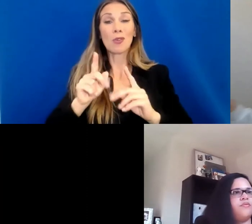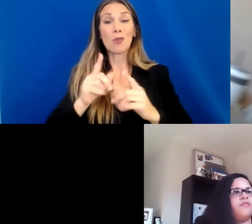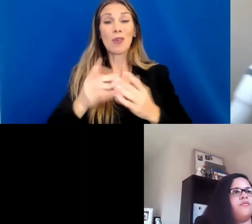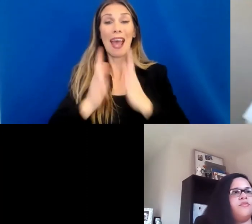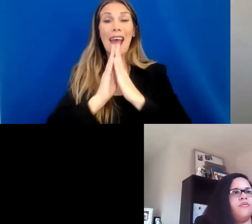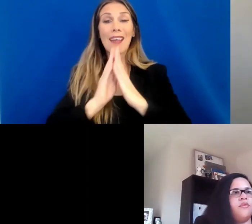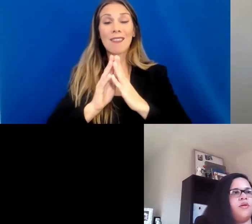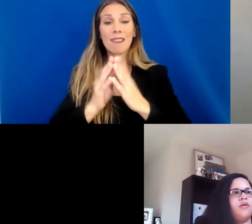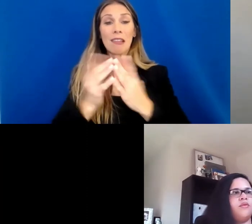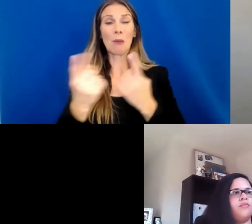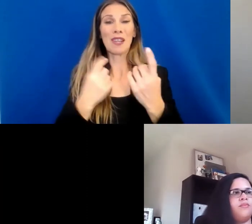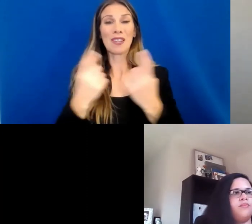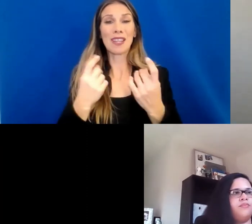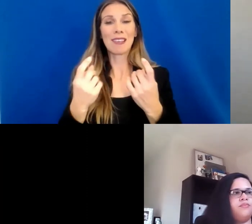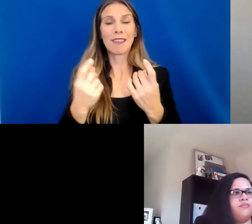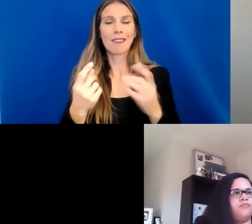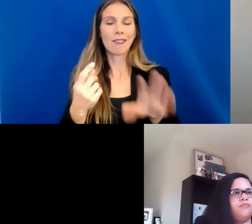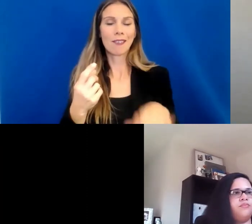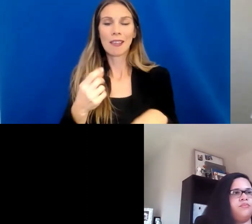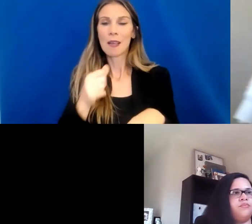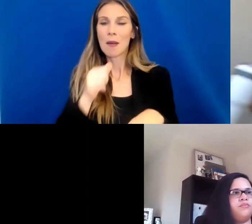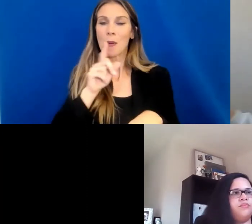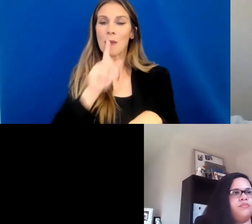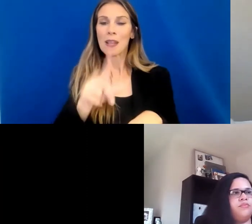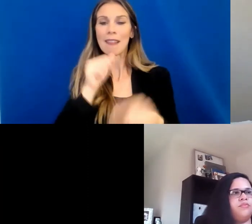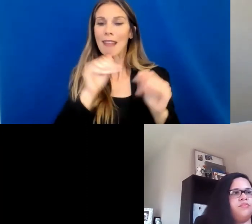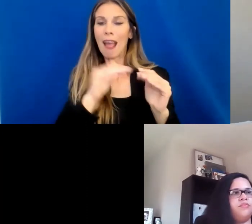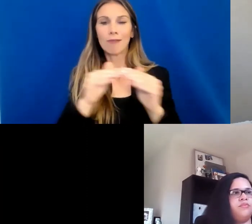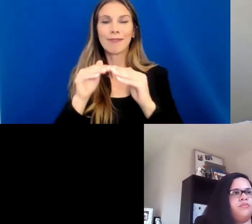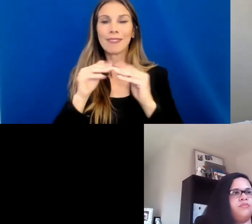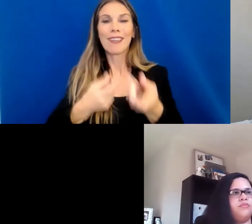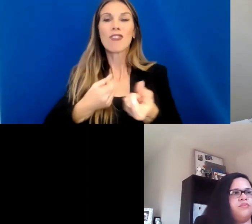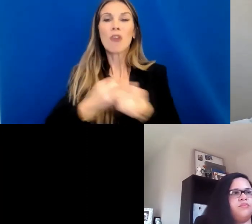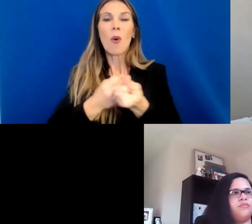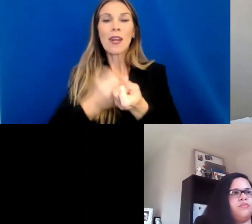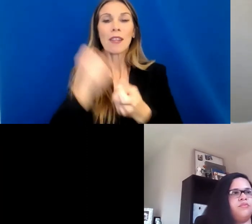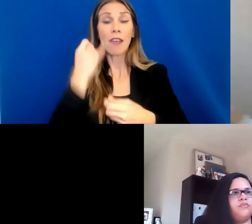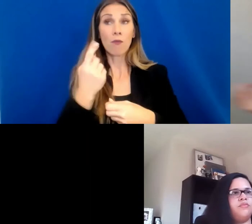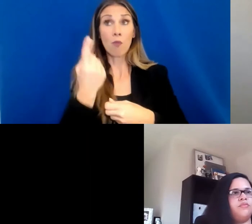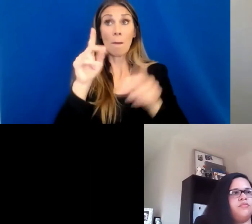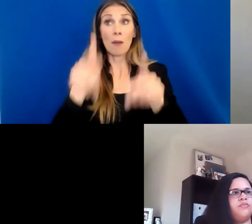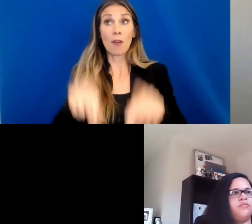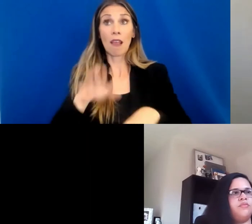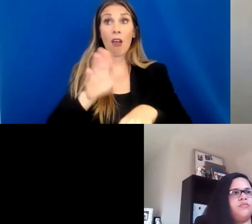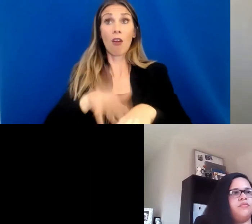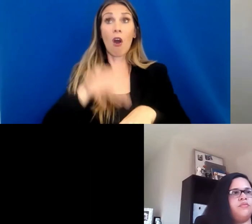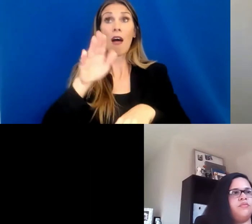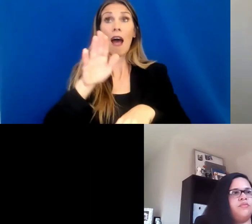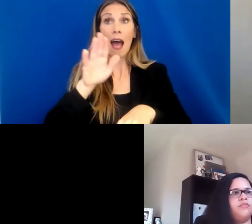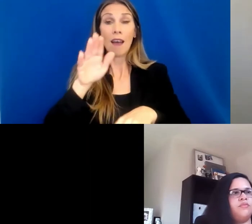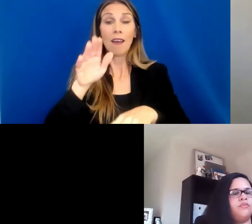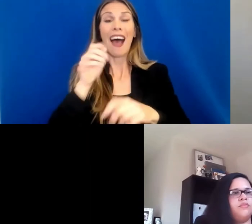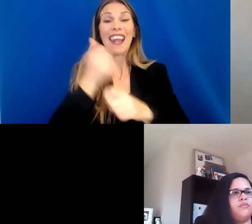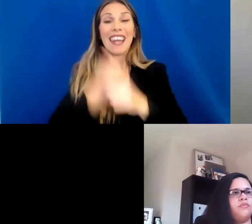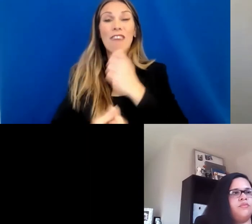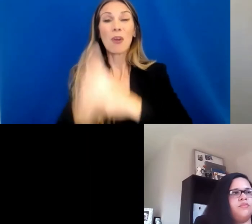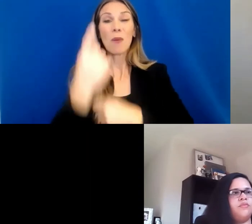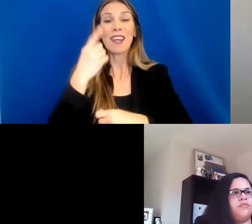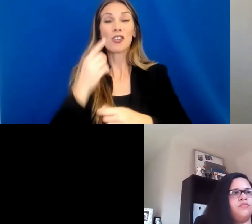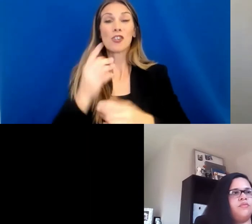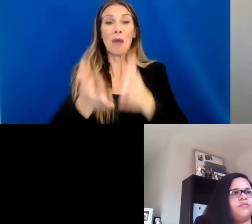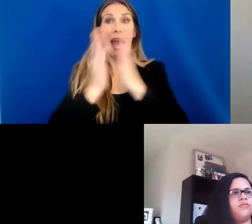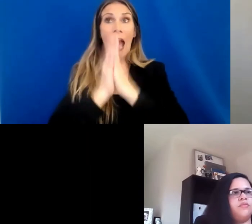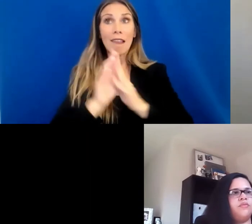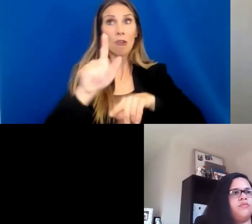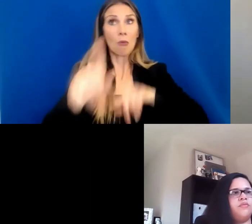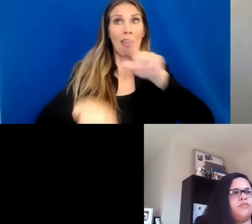very mutually supportive. If one person could call upon everyone to ask questions when three people haven't presented their paper